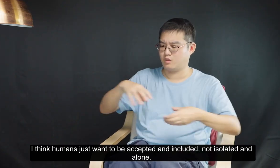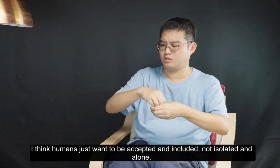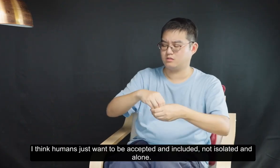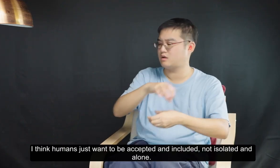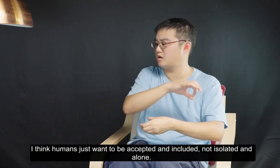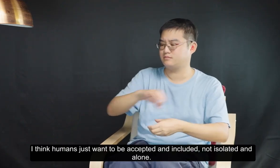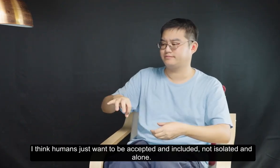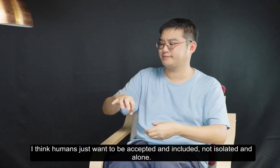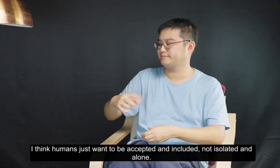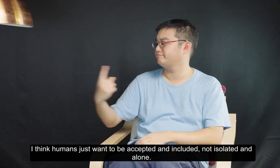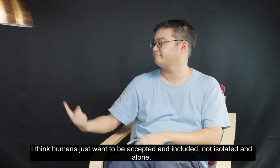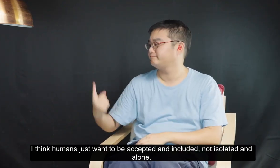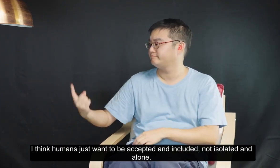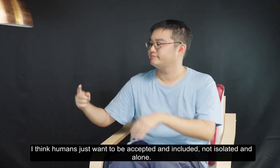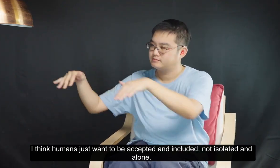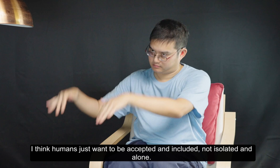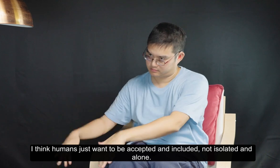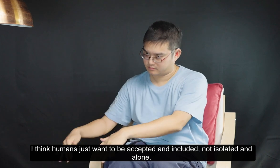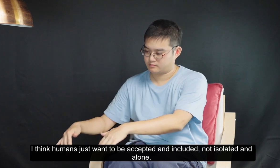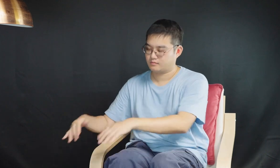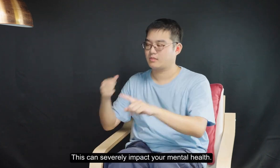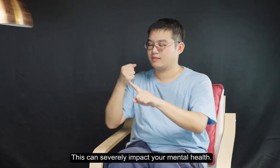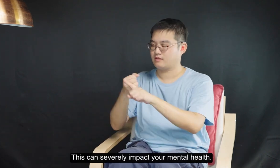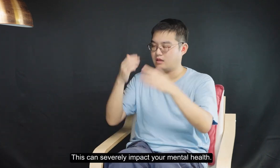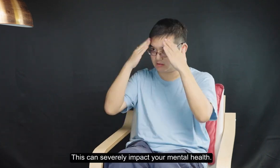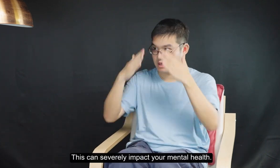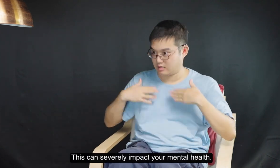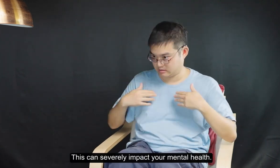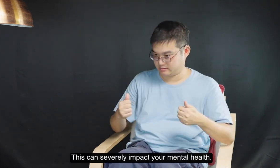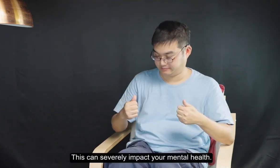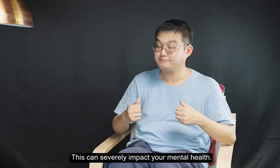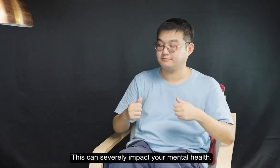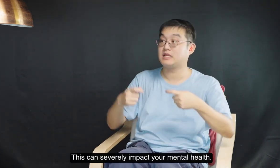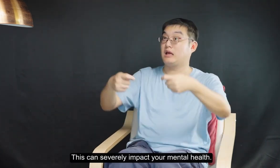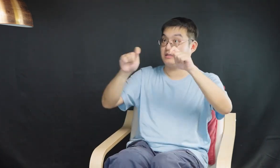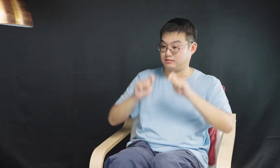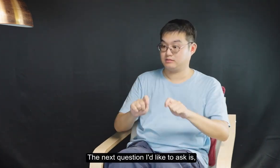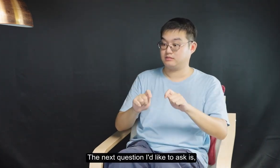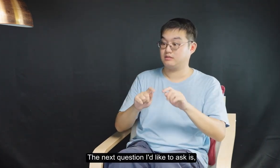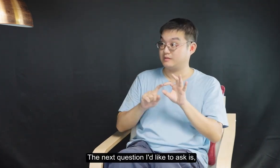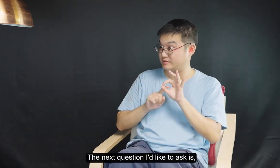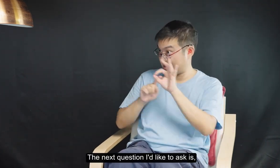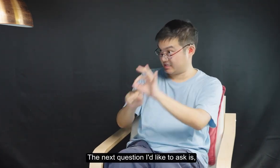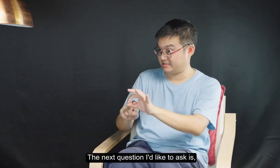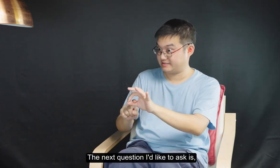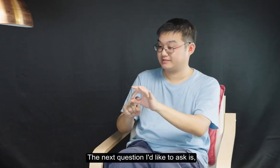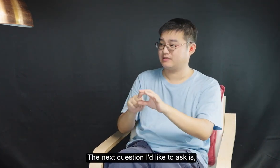not isolated and alone. This can severely impact your mental health. The next question I'd like to ask